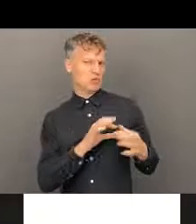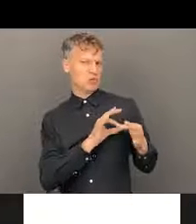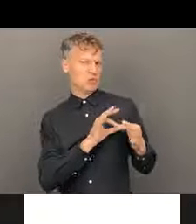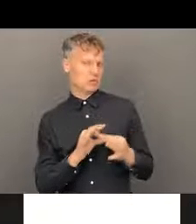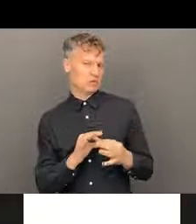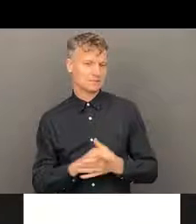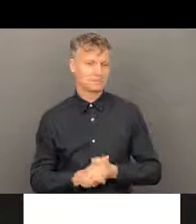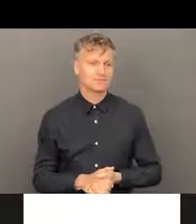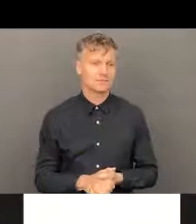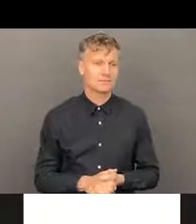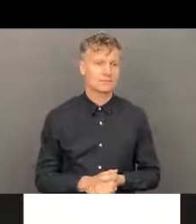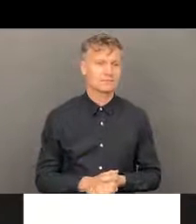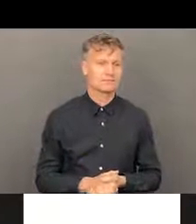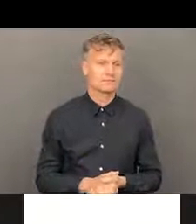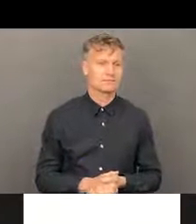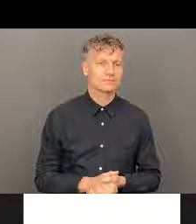of volunteering for